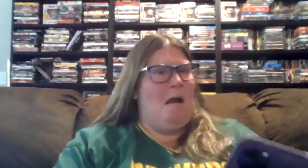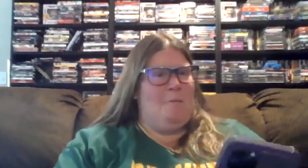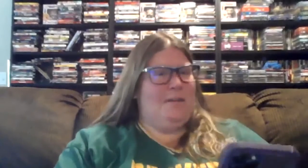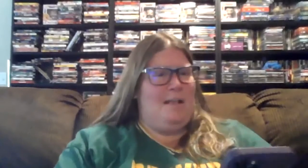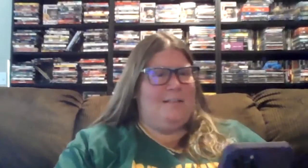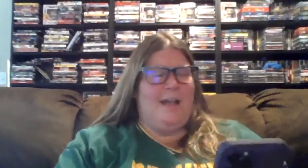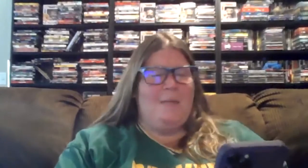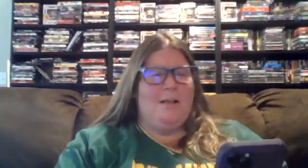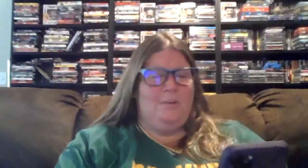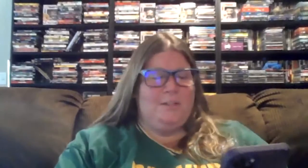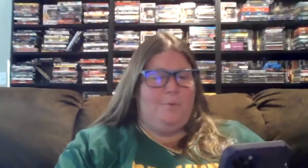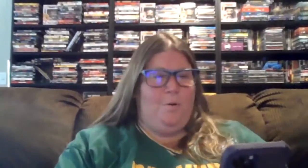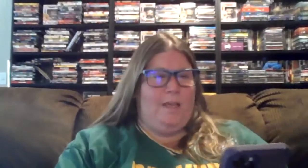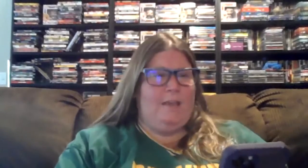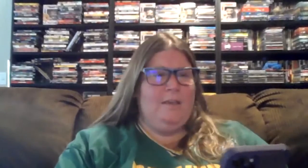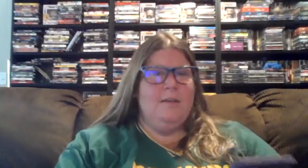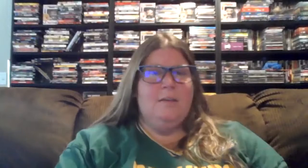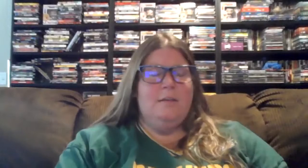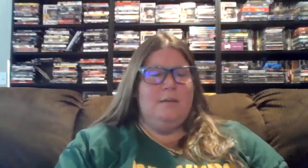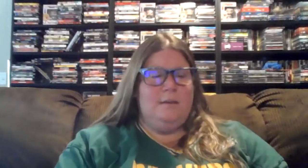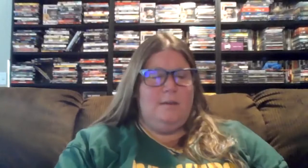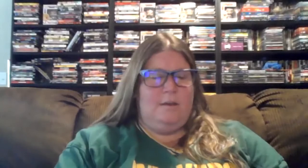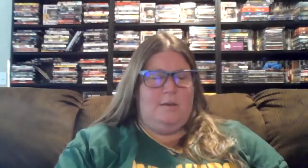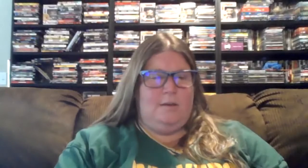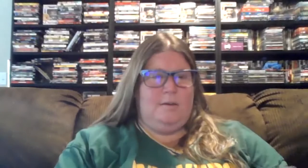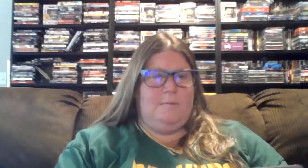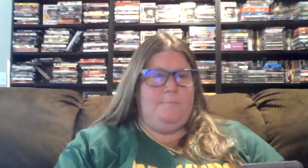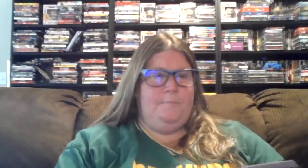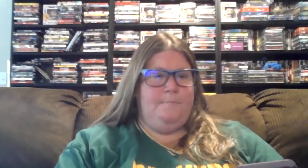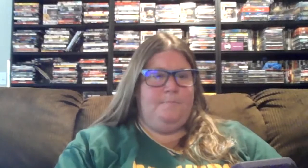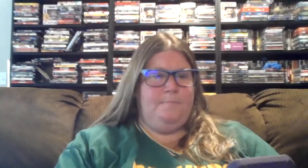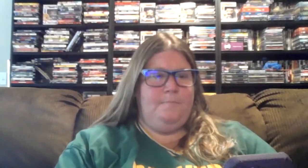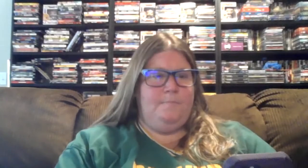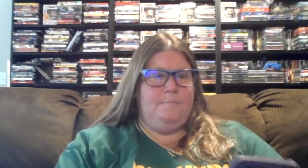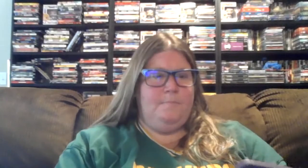I would guess it's got to be close to bowling. Let's